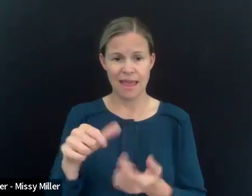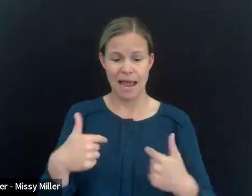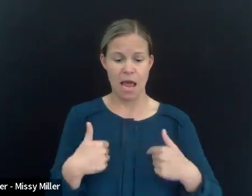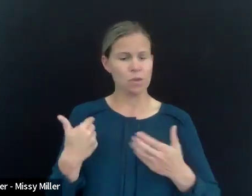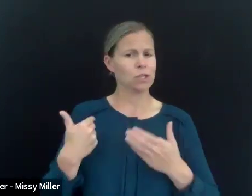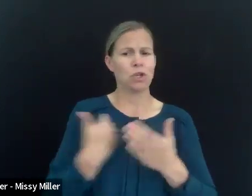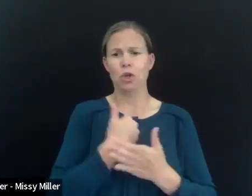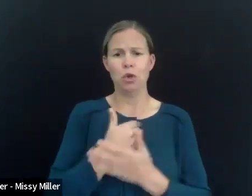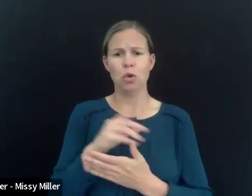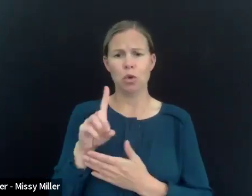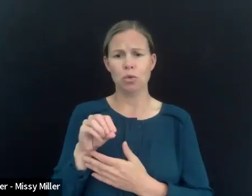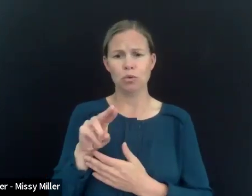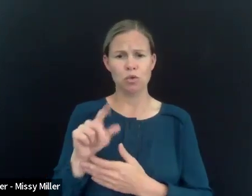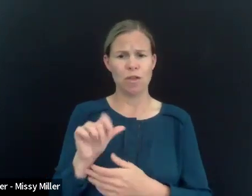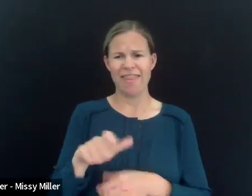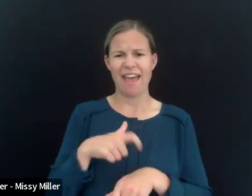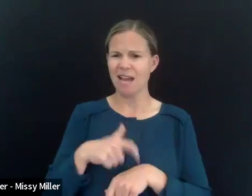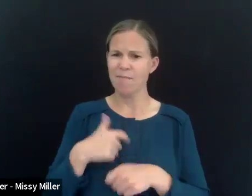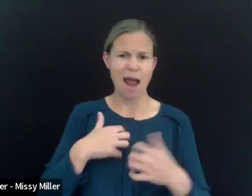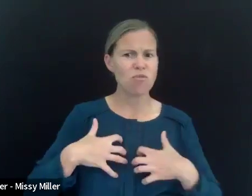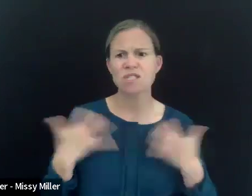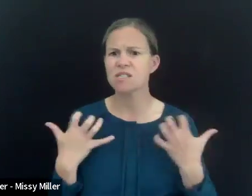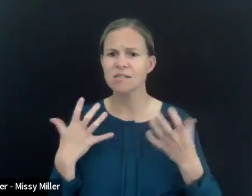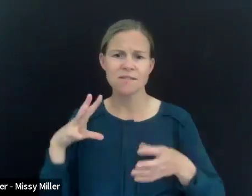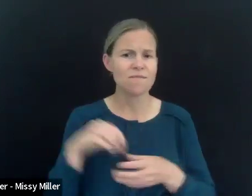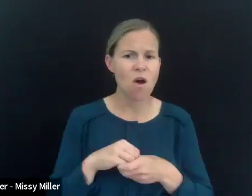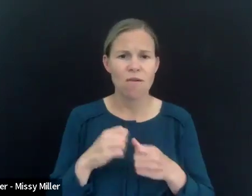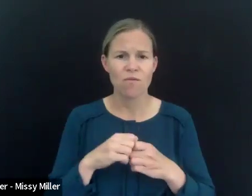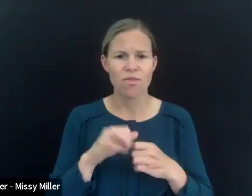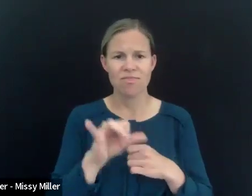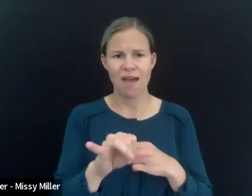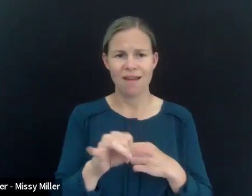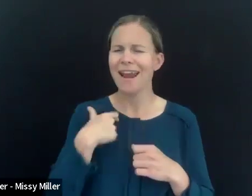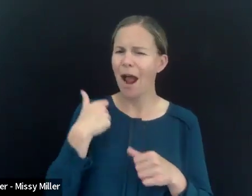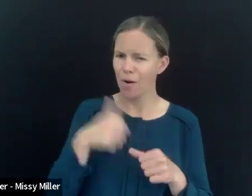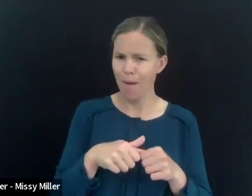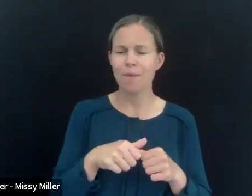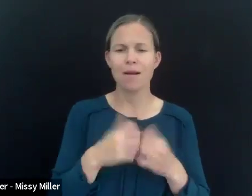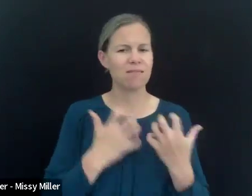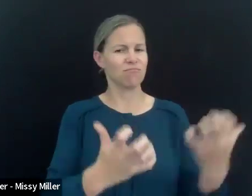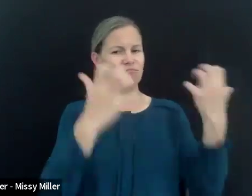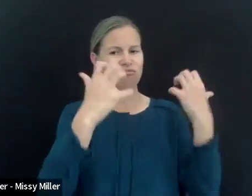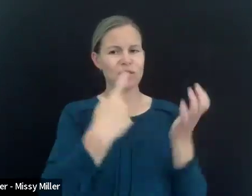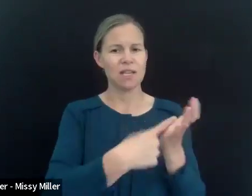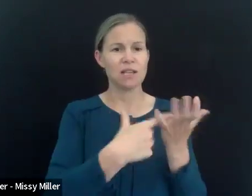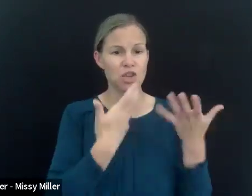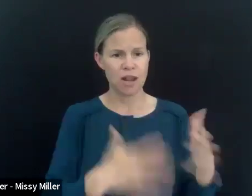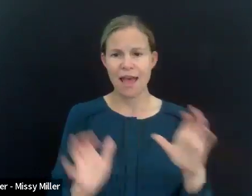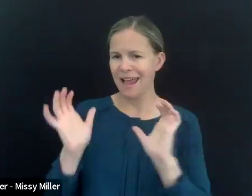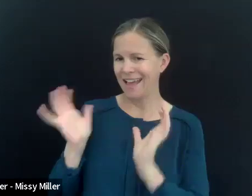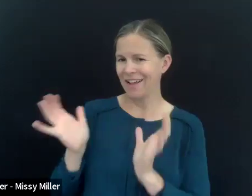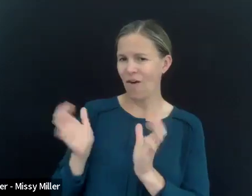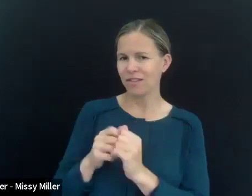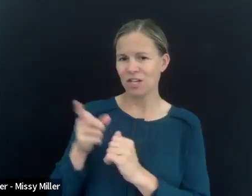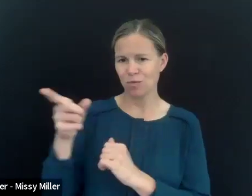and very fired up. And I remember having a conversation with you after that town hall because I was vacillating